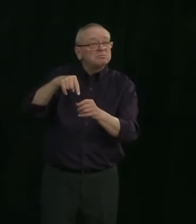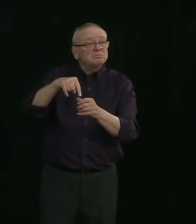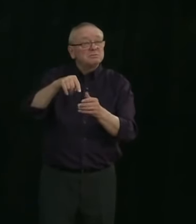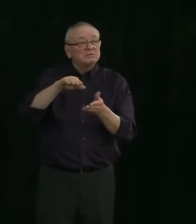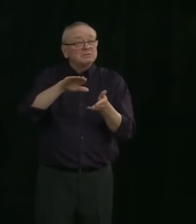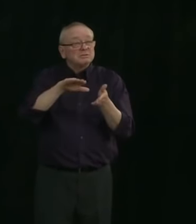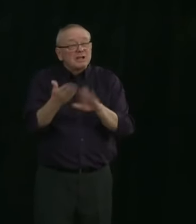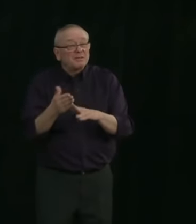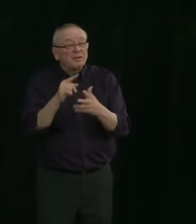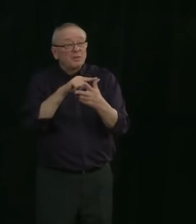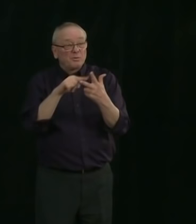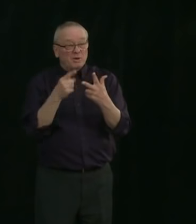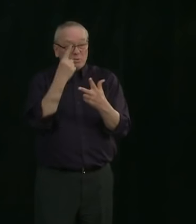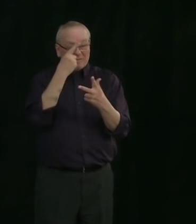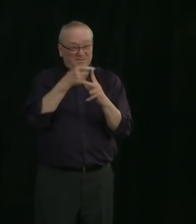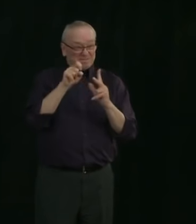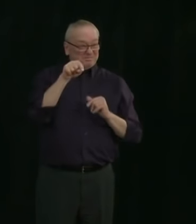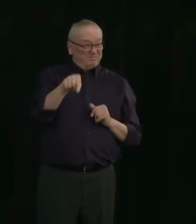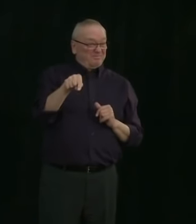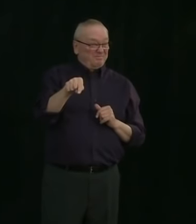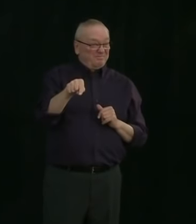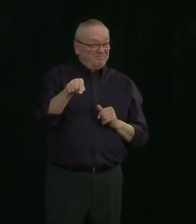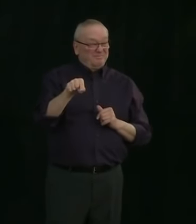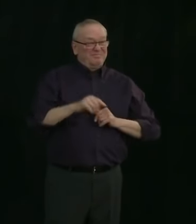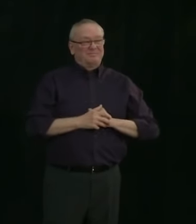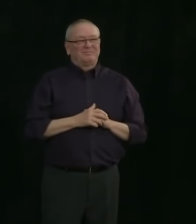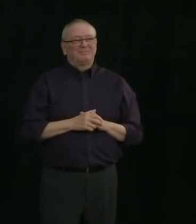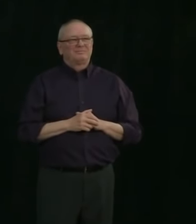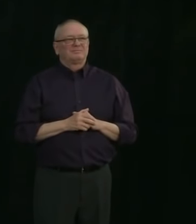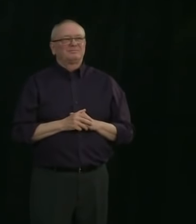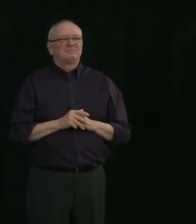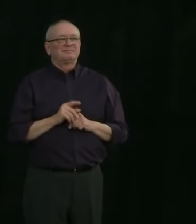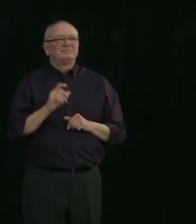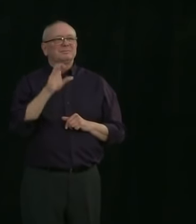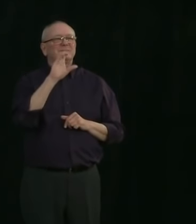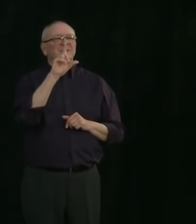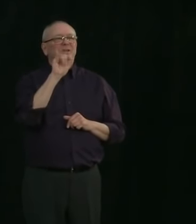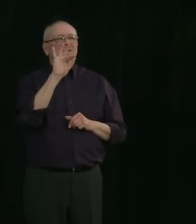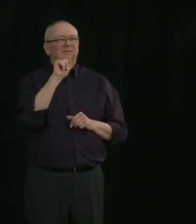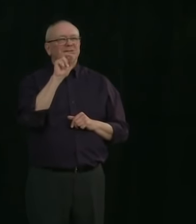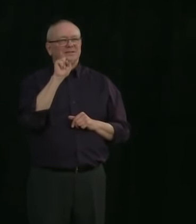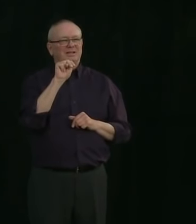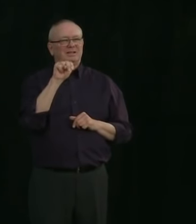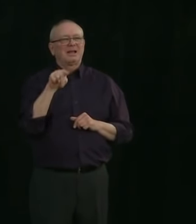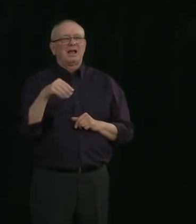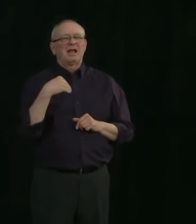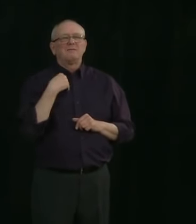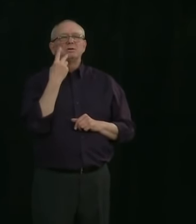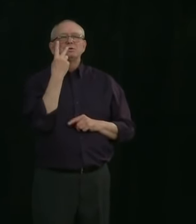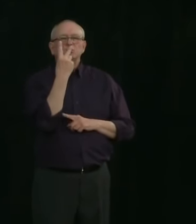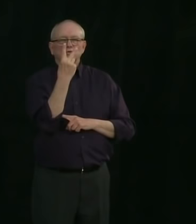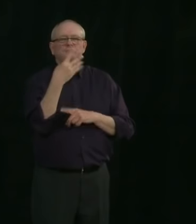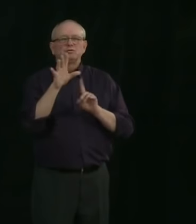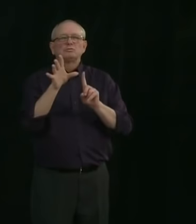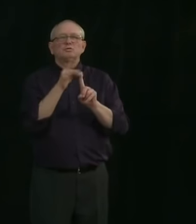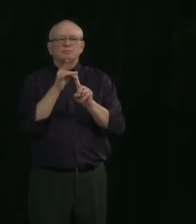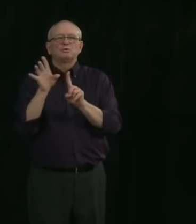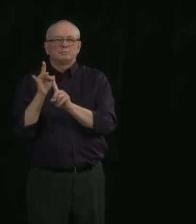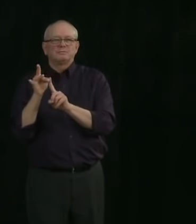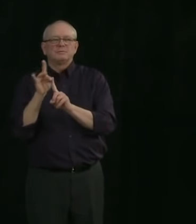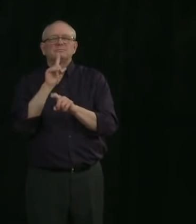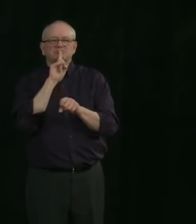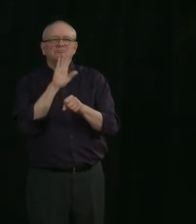that I have indicates that there are 2 confirmed cases at Clifton Manor, but as far as I know, none of our deaths have been in that